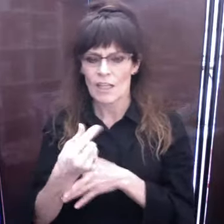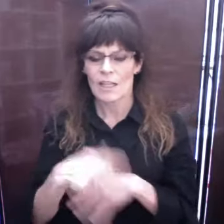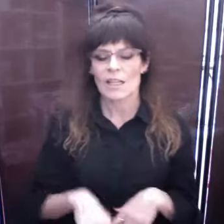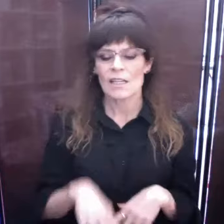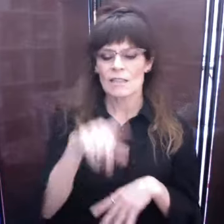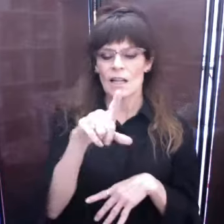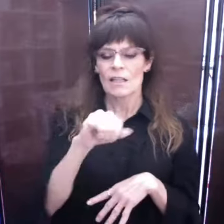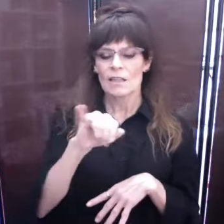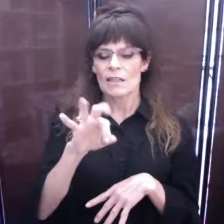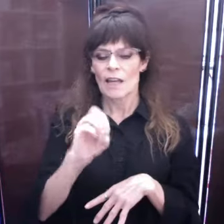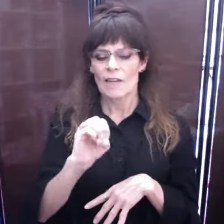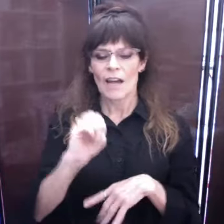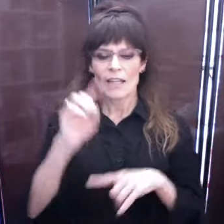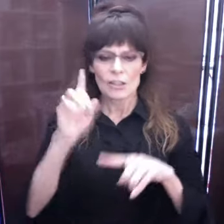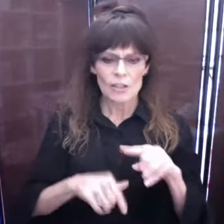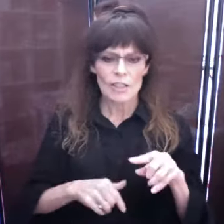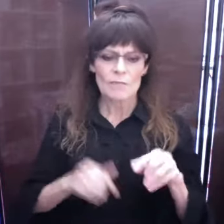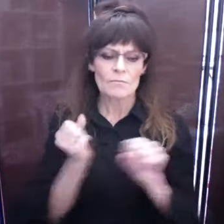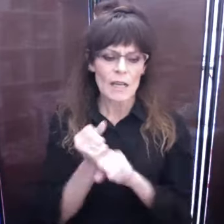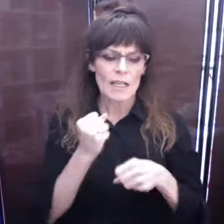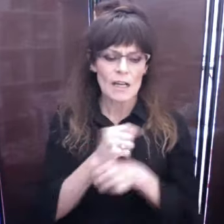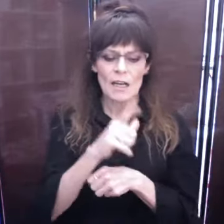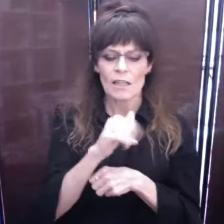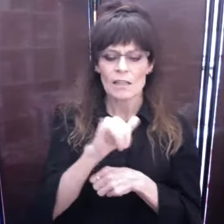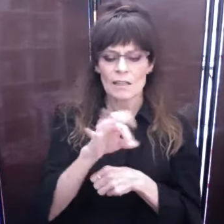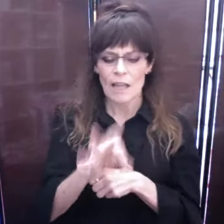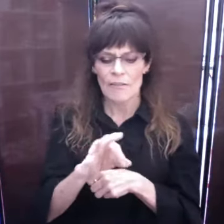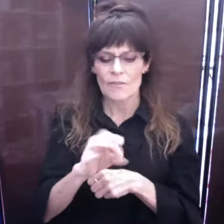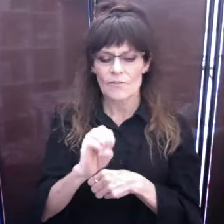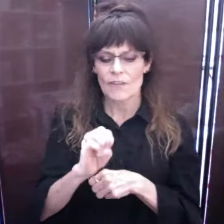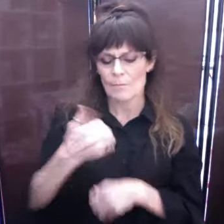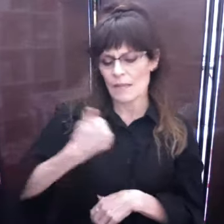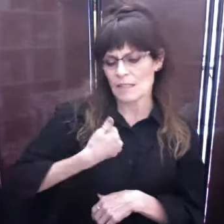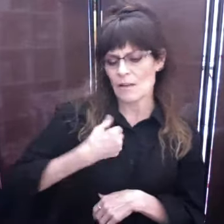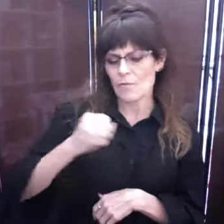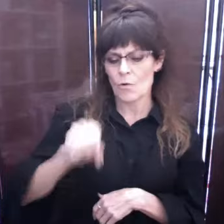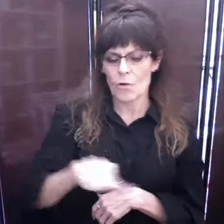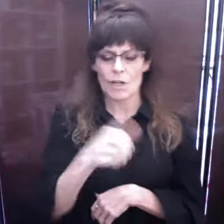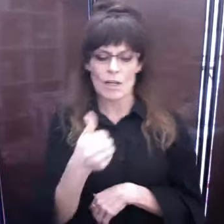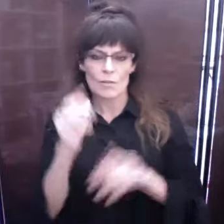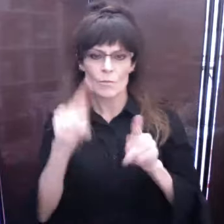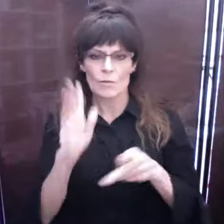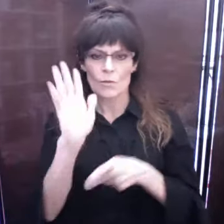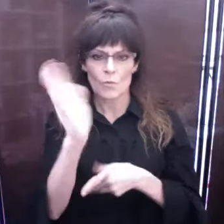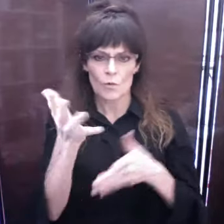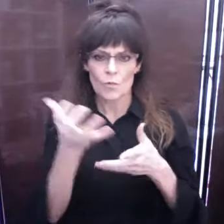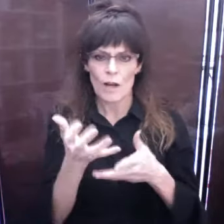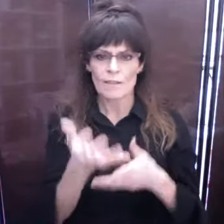a life that I or anybody else would want. So let's jump back about 25 years into my 20s. Sometimes I was unfortunate